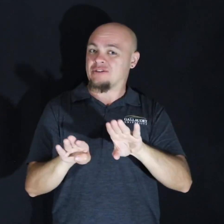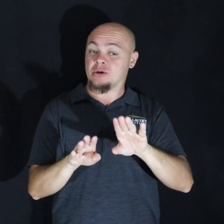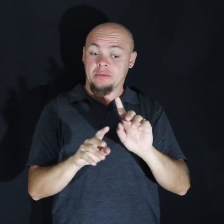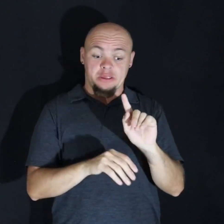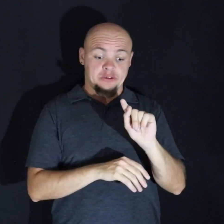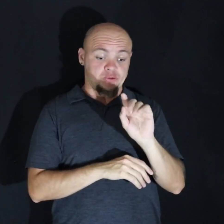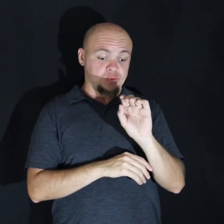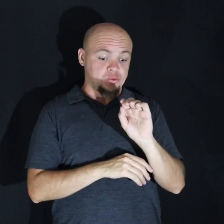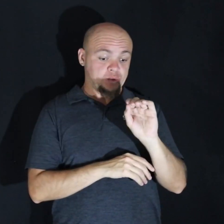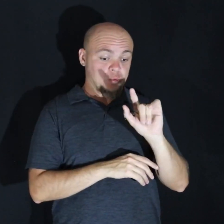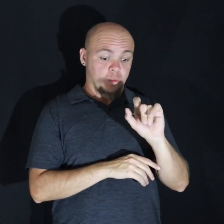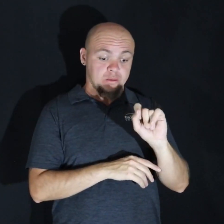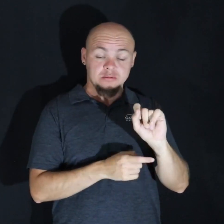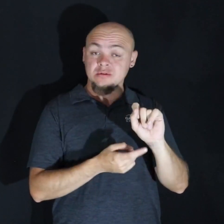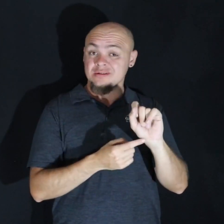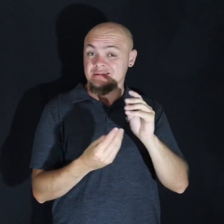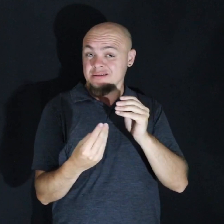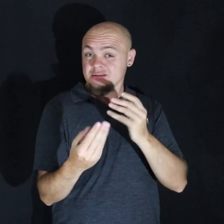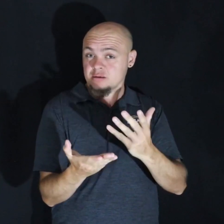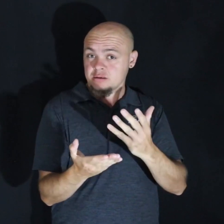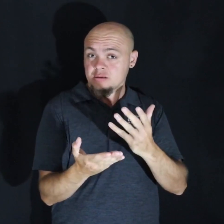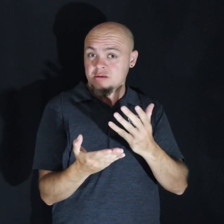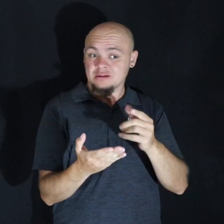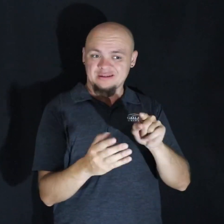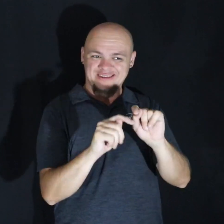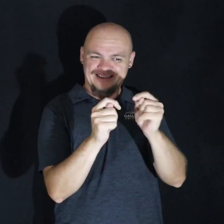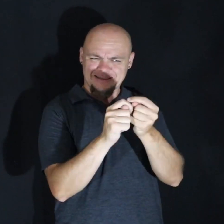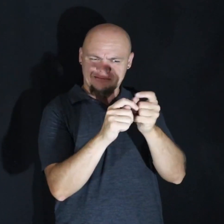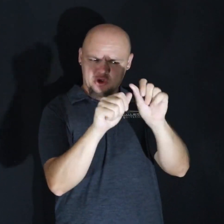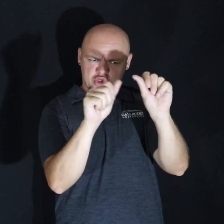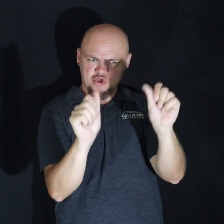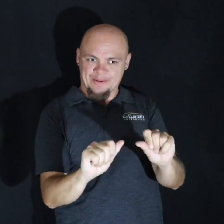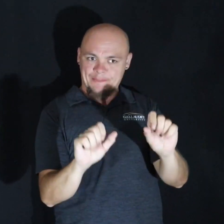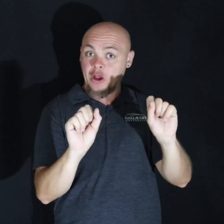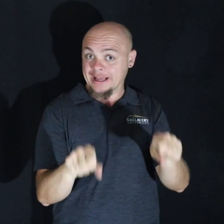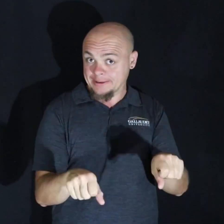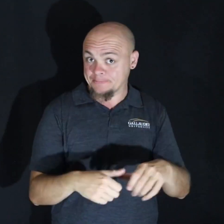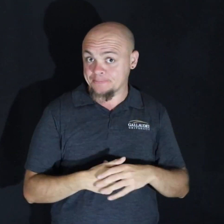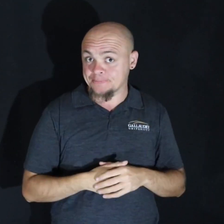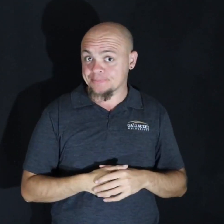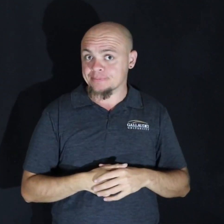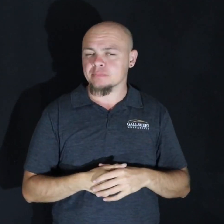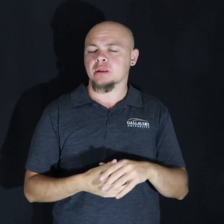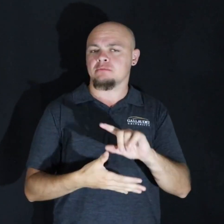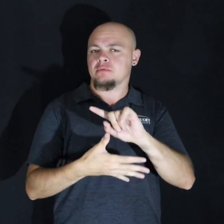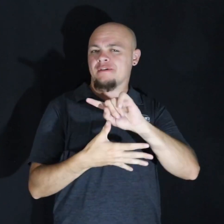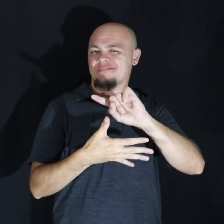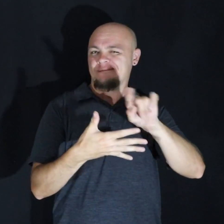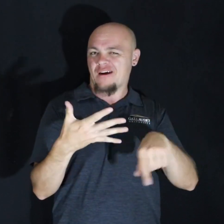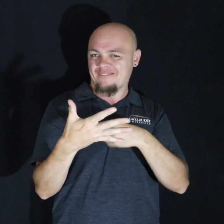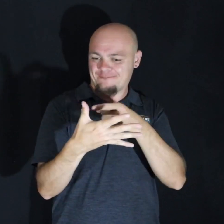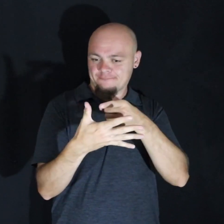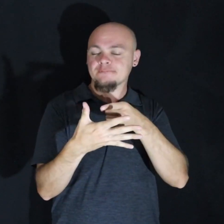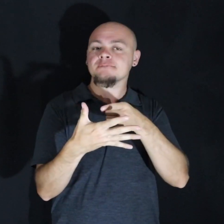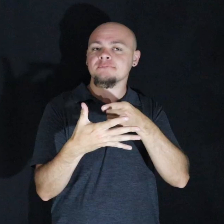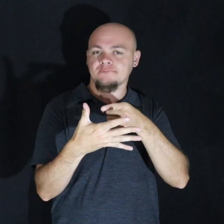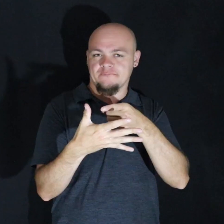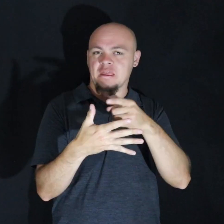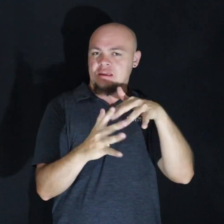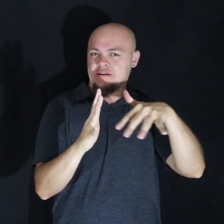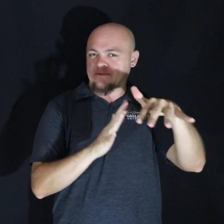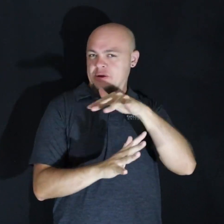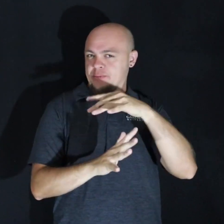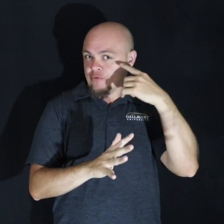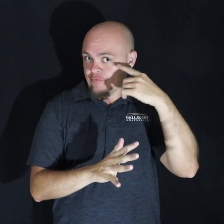tools, we have the power to shape the team environment. And there are 5 things that an environment